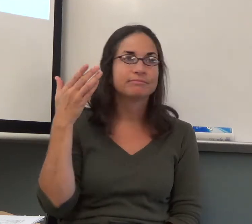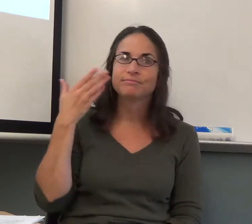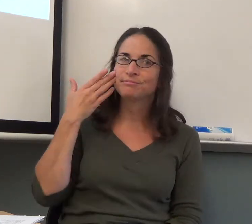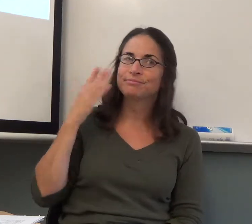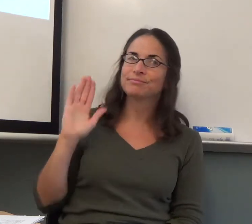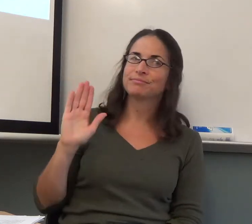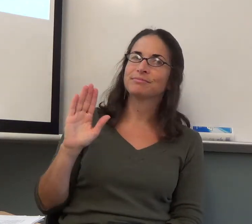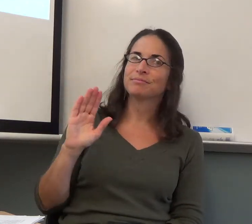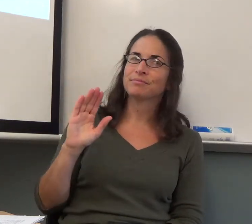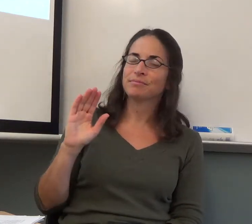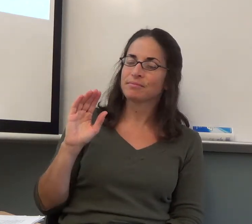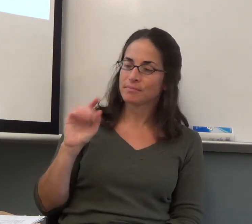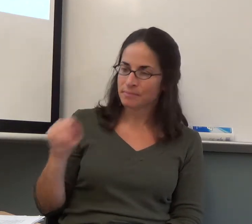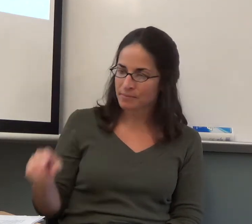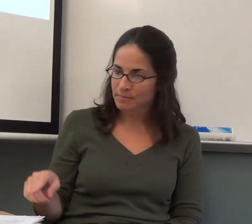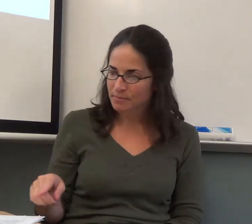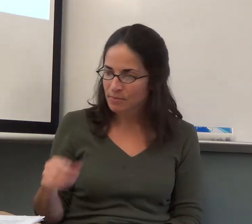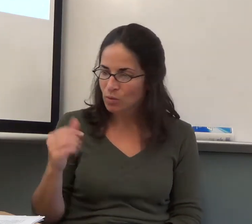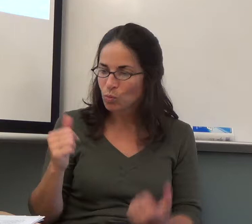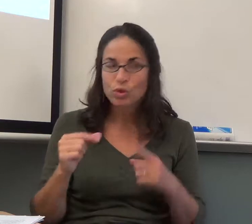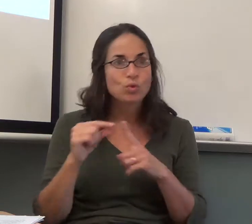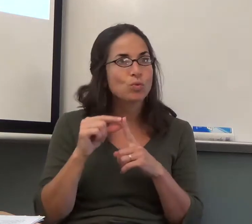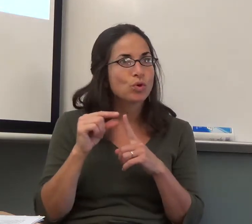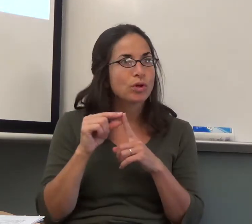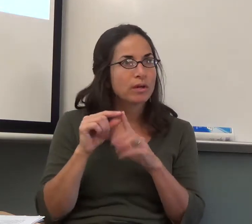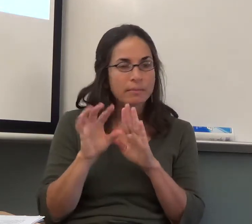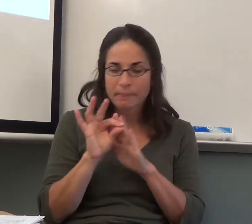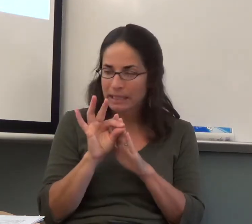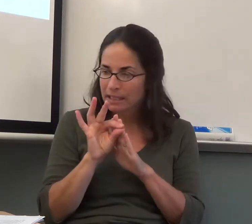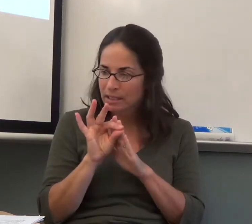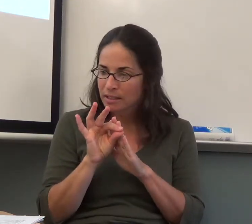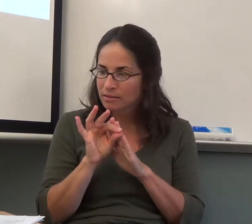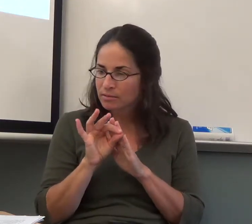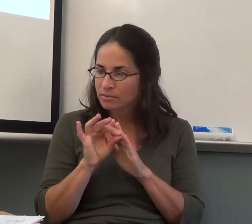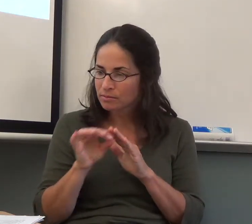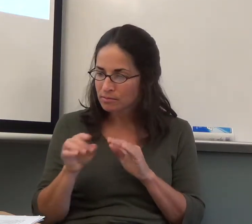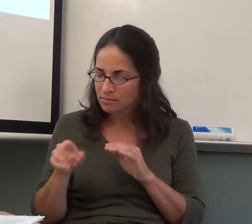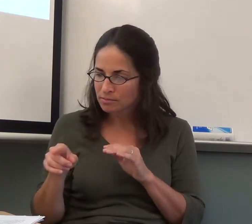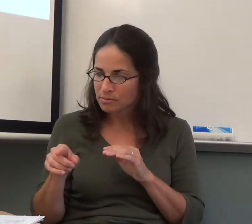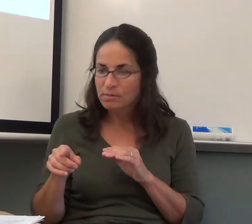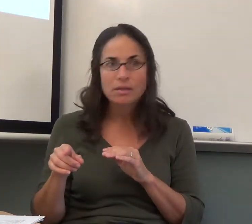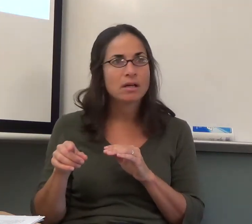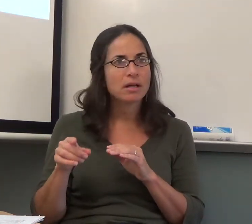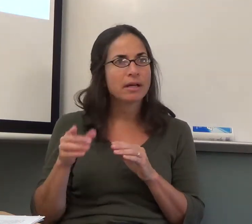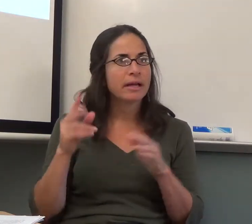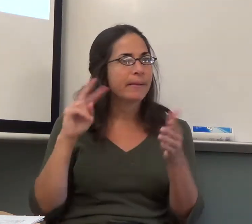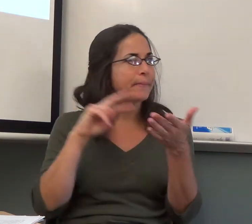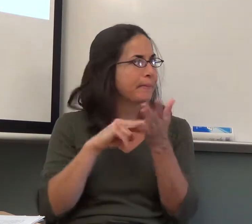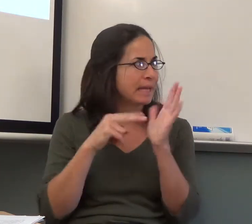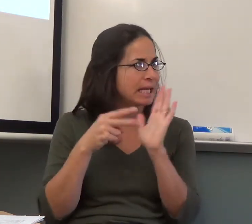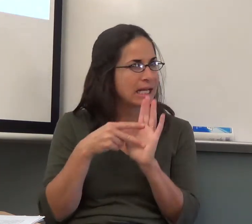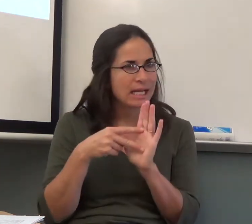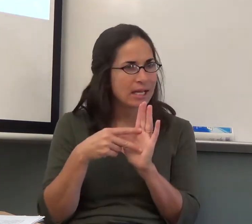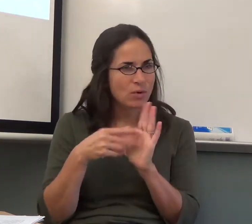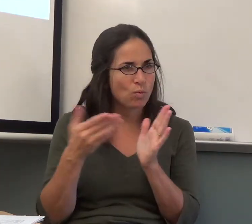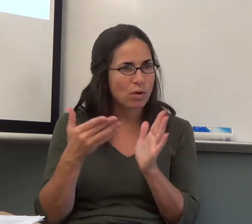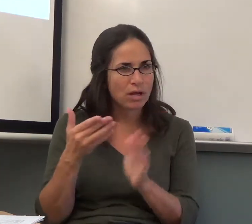is the right choice. Now, before we just start guessing randomly, let's look at our meaning. Okay? If I write